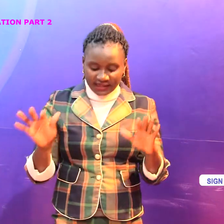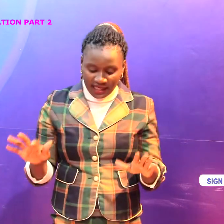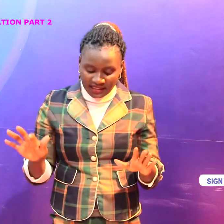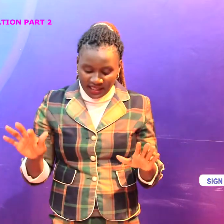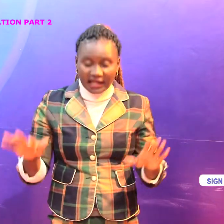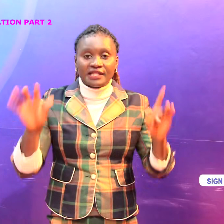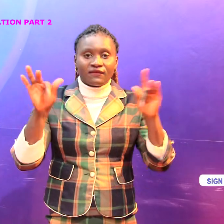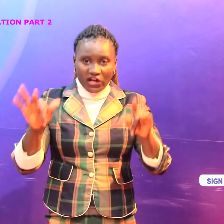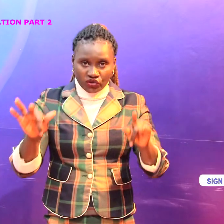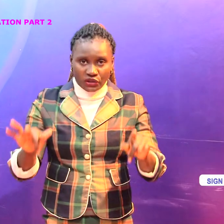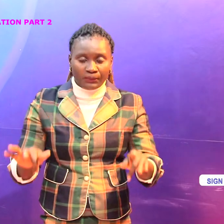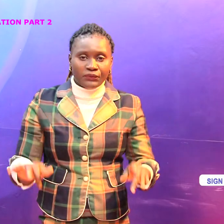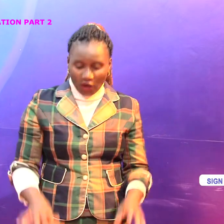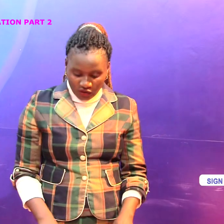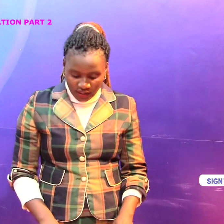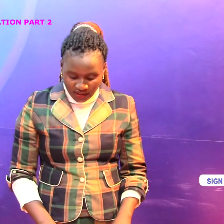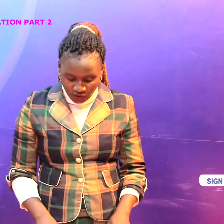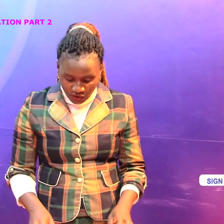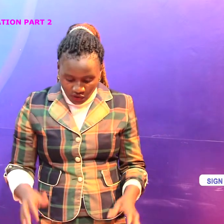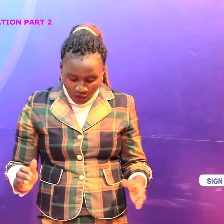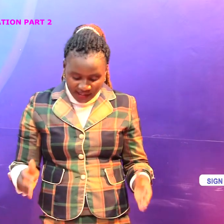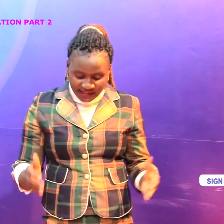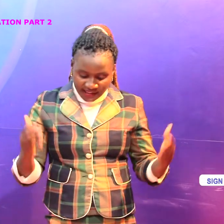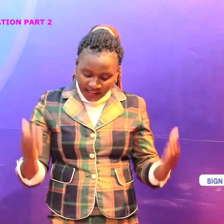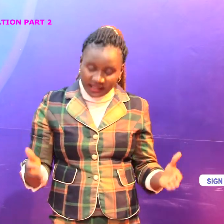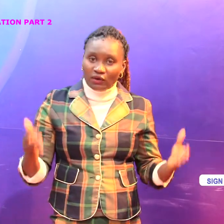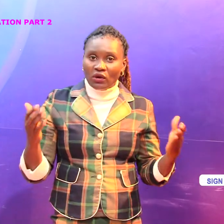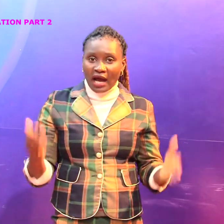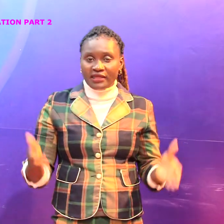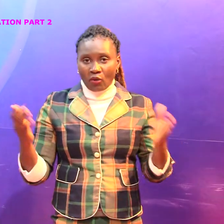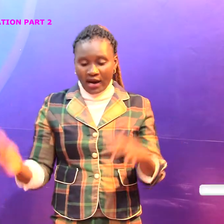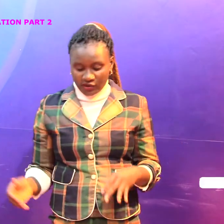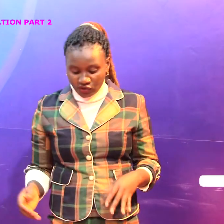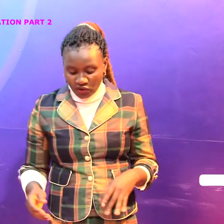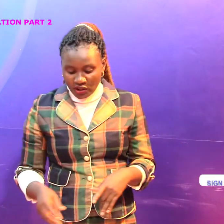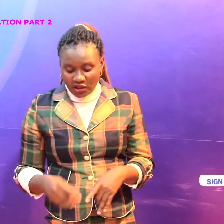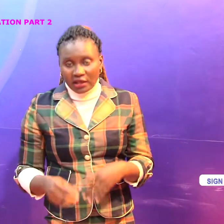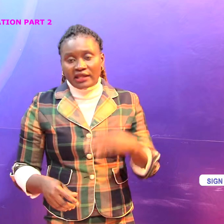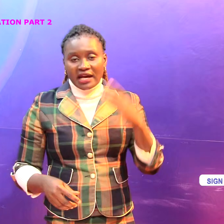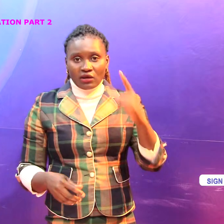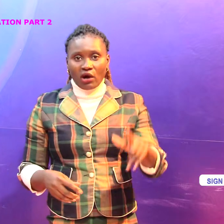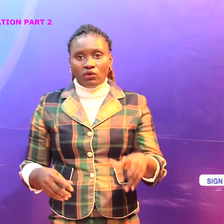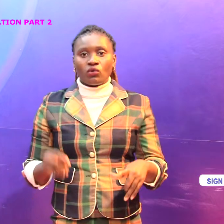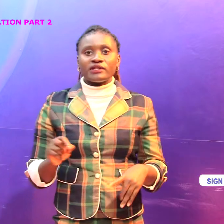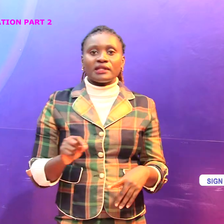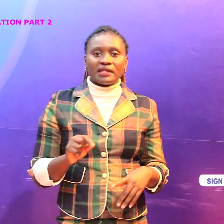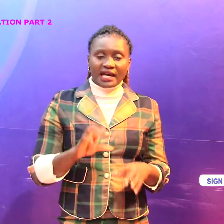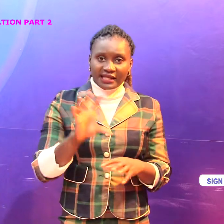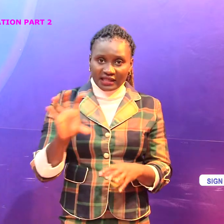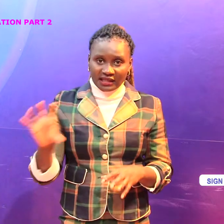signed English version. Okay, so what is the secretary other work? So the other